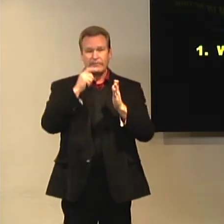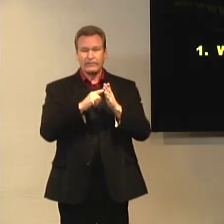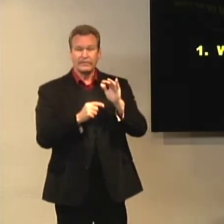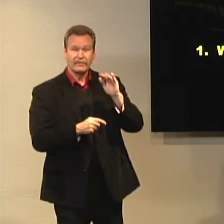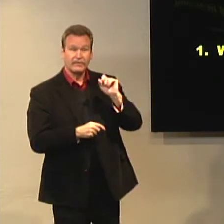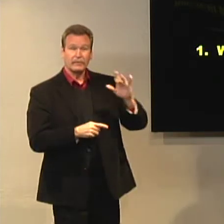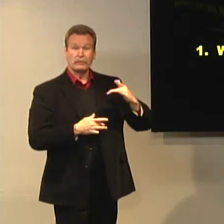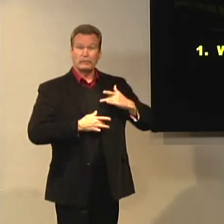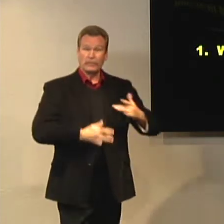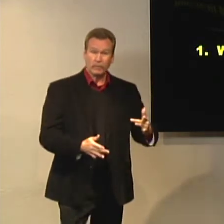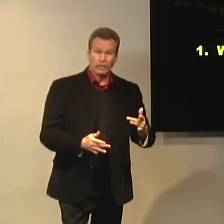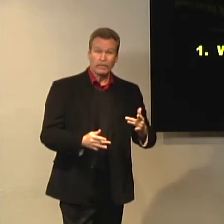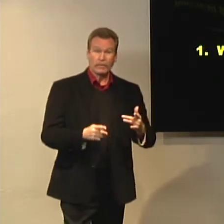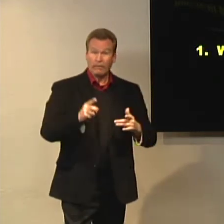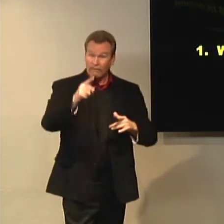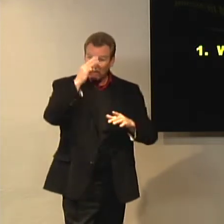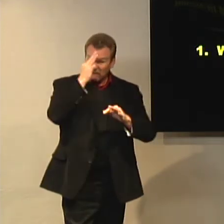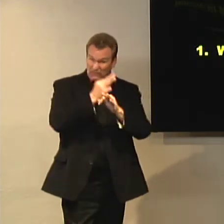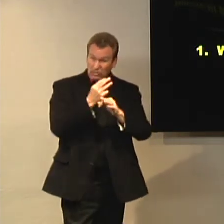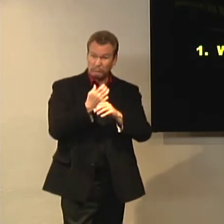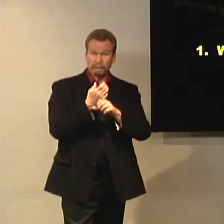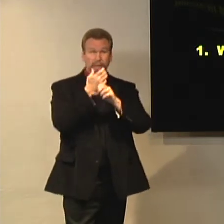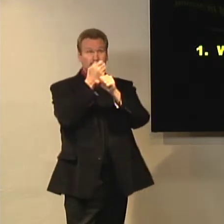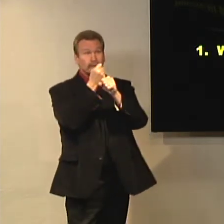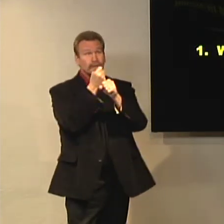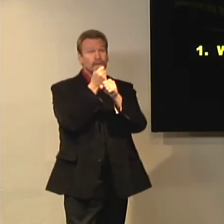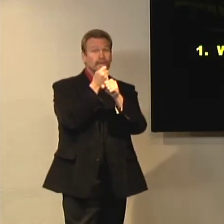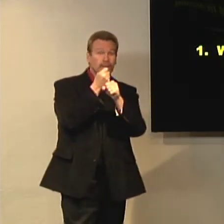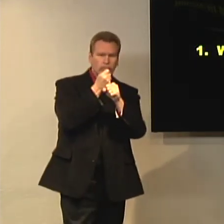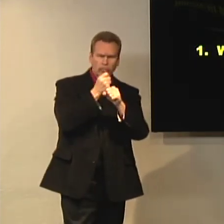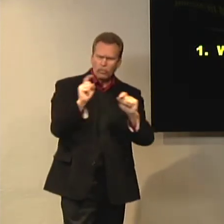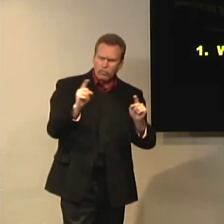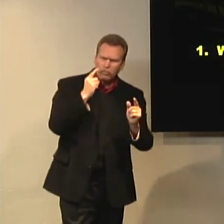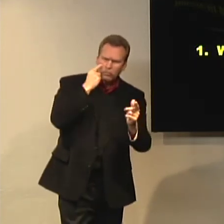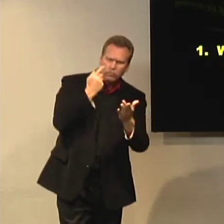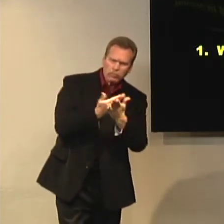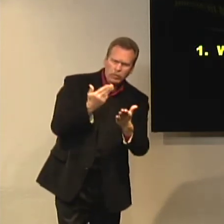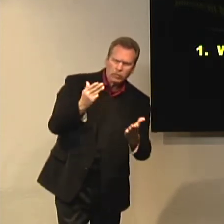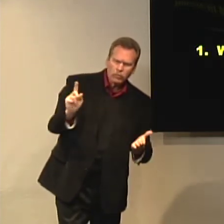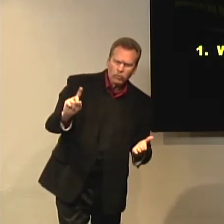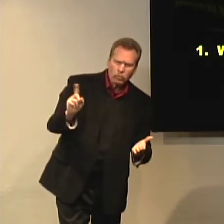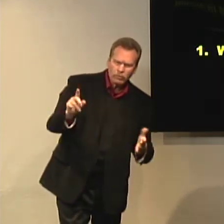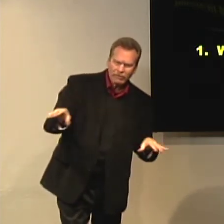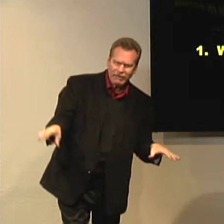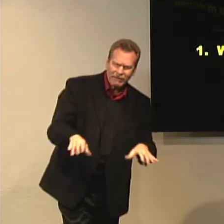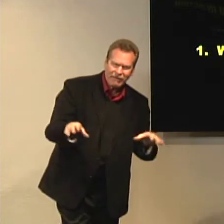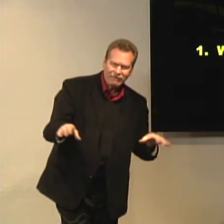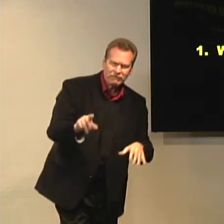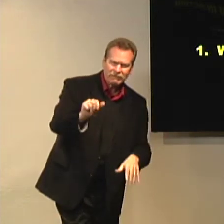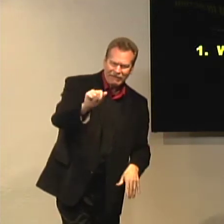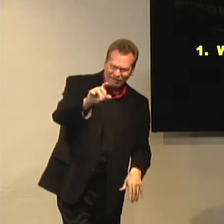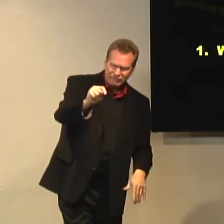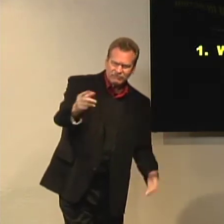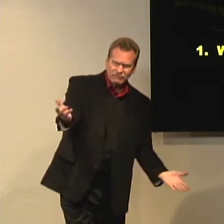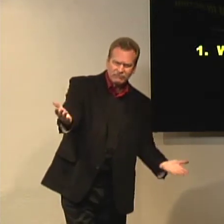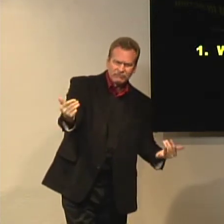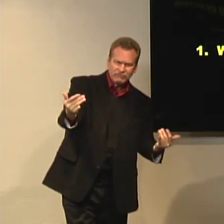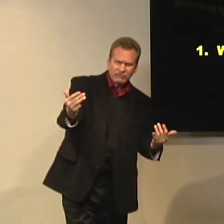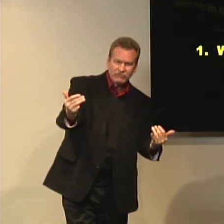James, he talks about this. He's like, okay, you say you have faith in God. Okay, where's the proof of that? Let me see your actions to back it up.